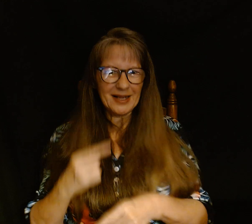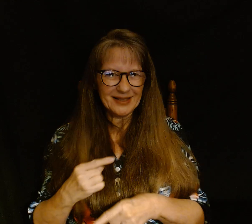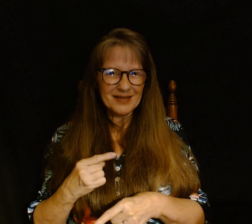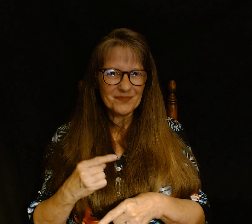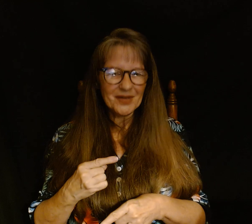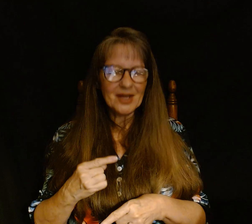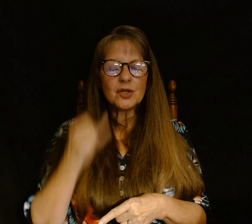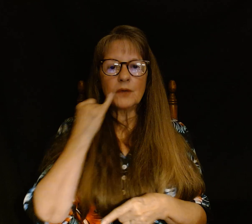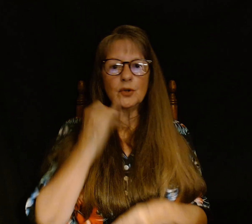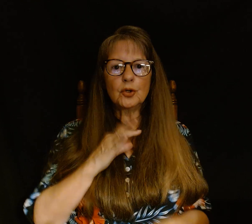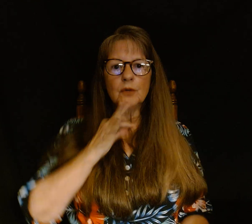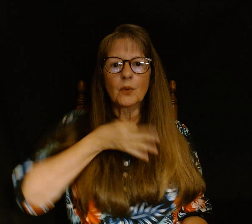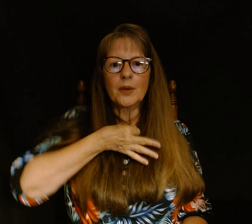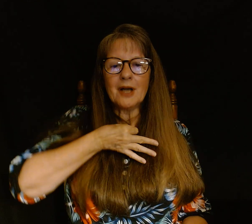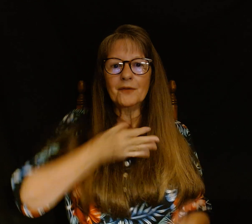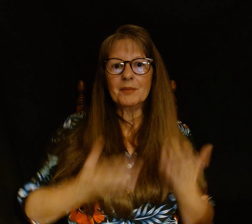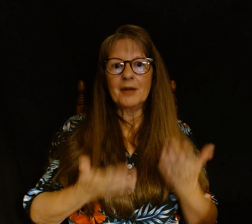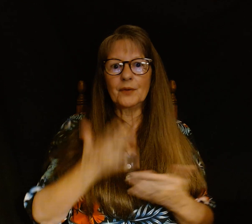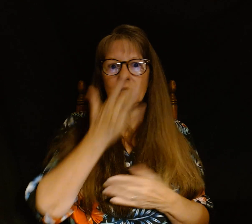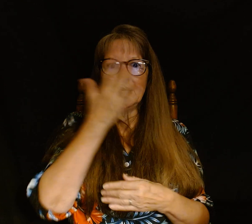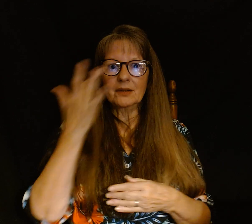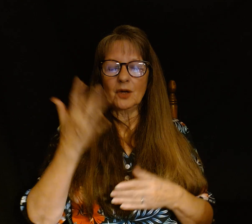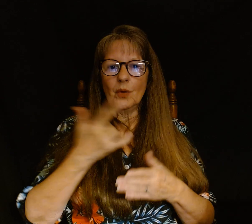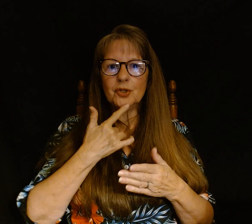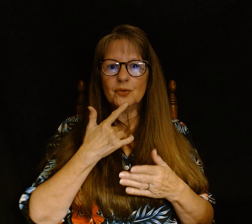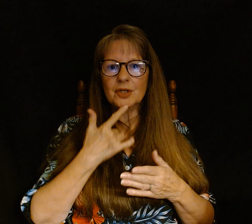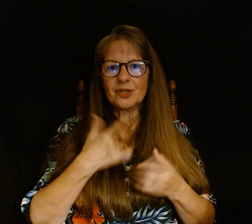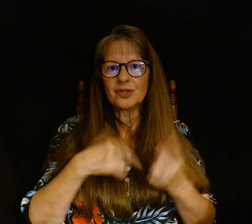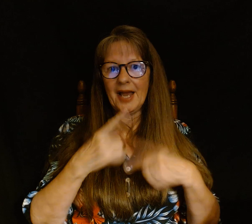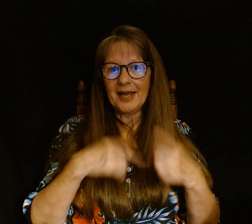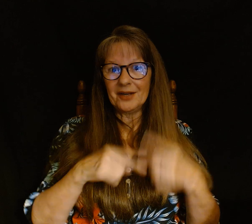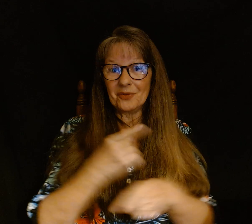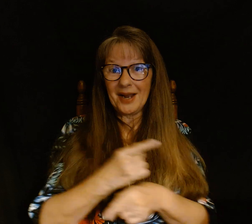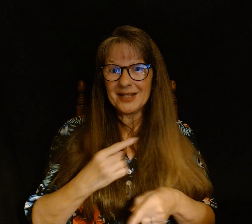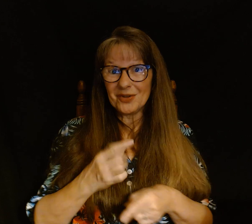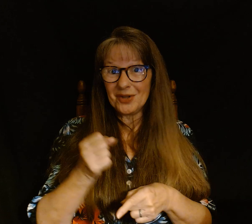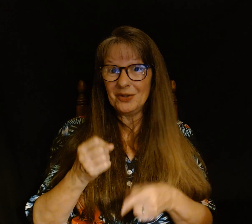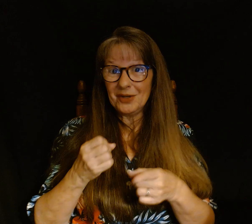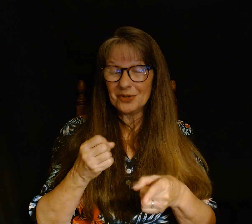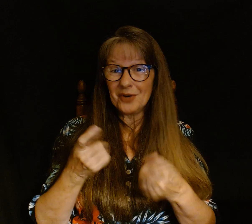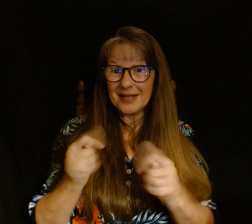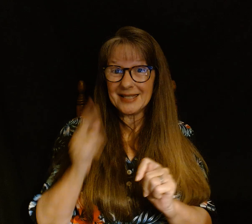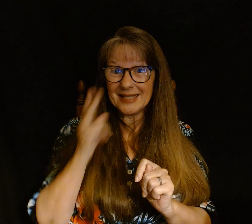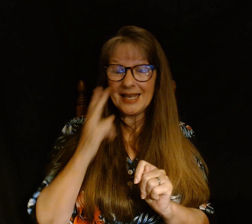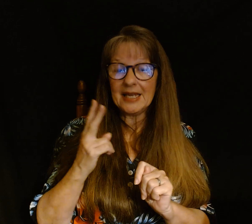correctly. So if you turn your voice off, you may forget like what you just signed, right? So then you can try to see